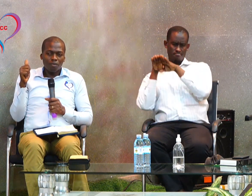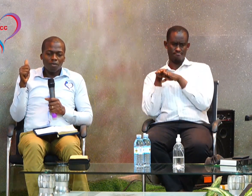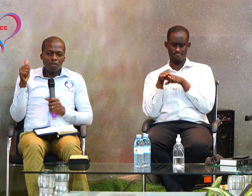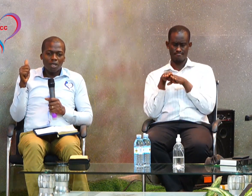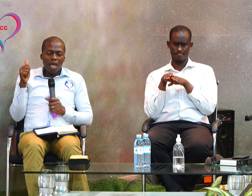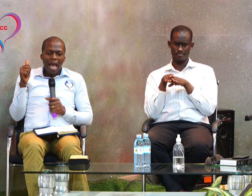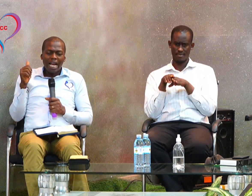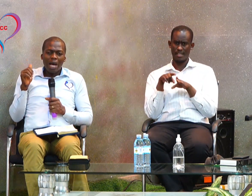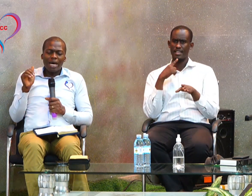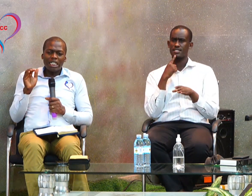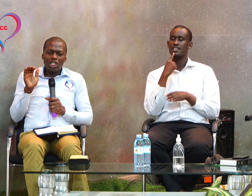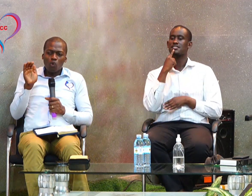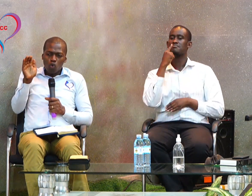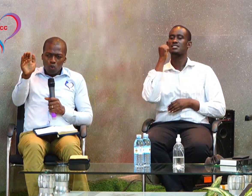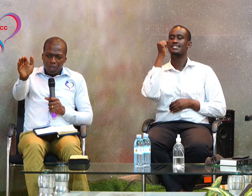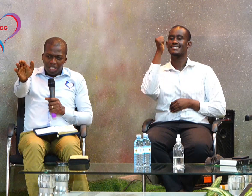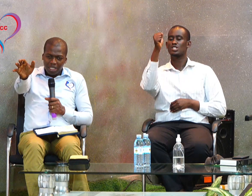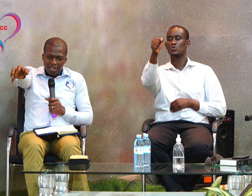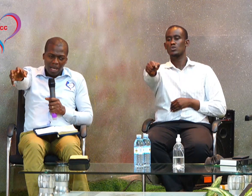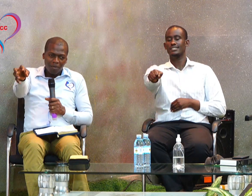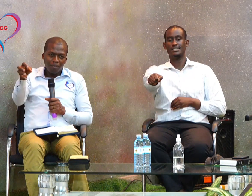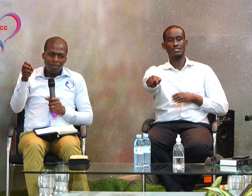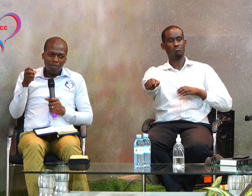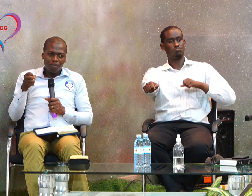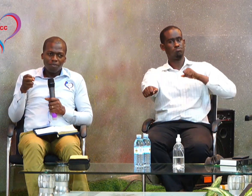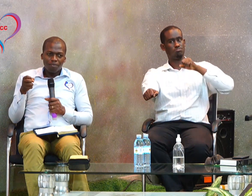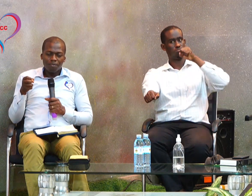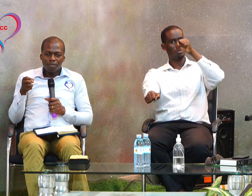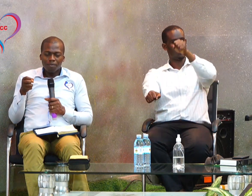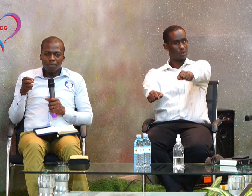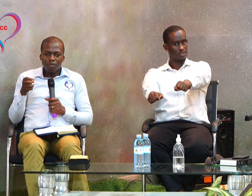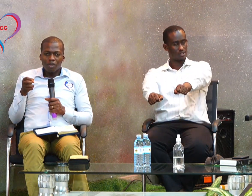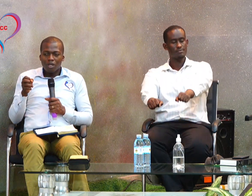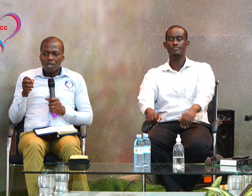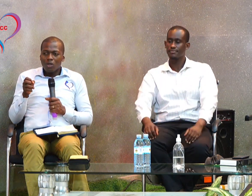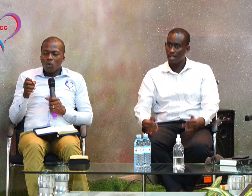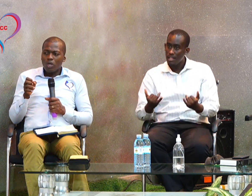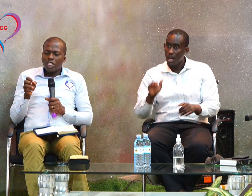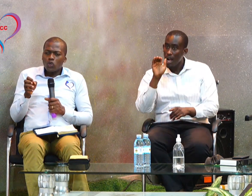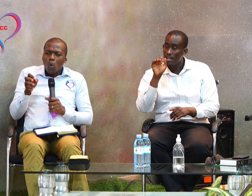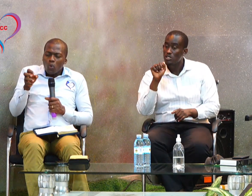I stretch. Agamba nti nkunukkiriza. What are you stretching?